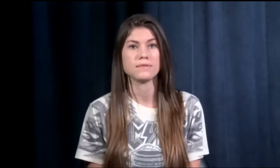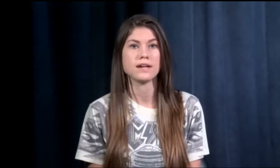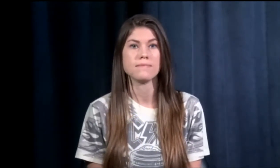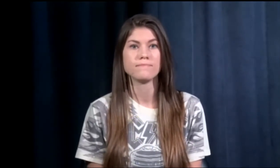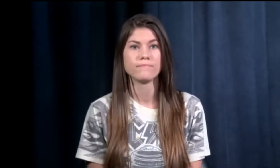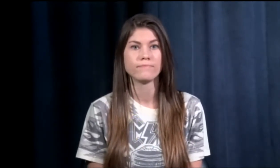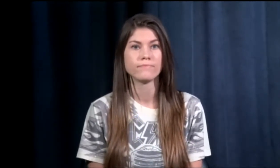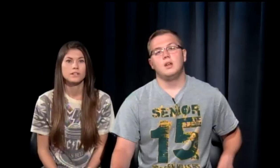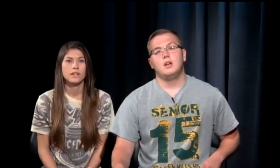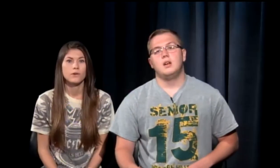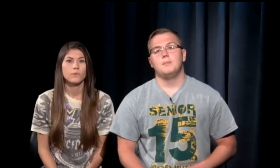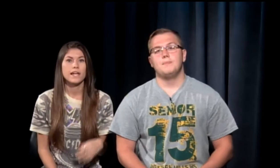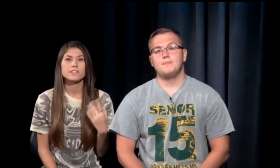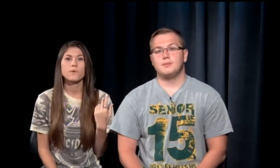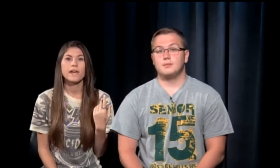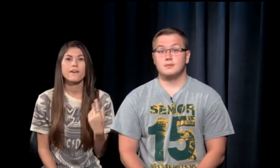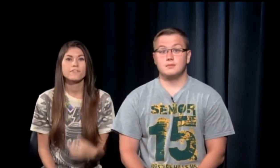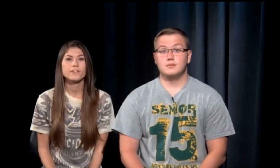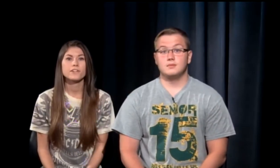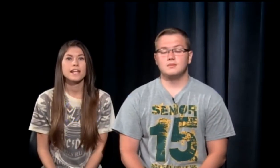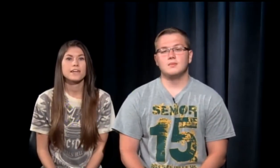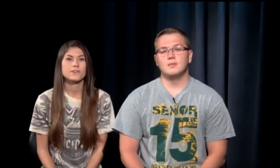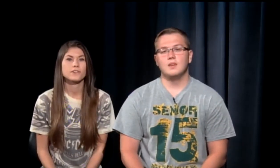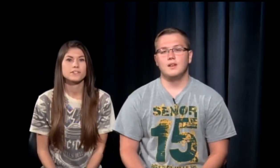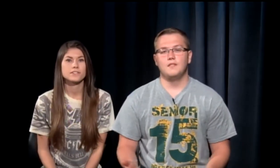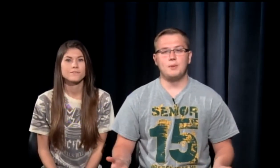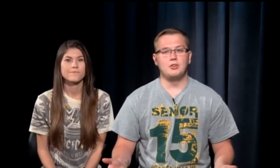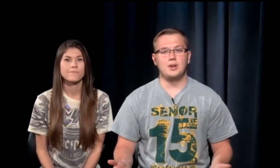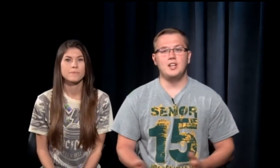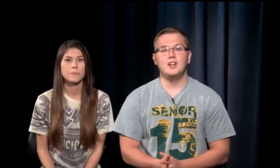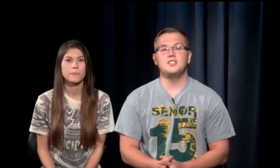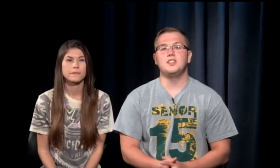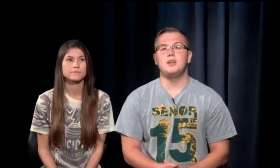time. Well, that's all we have for you today, Cougars. From everyone here at CBN and